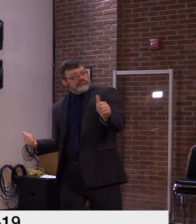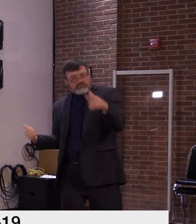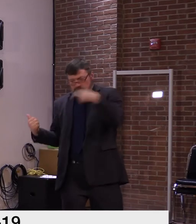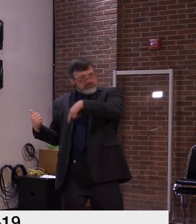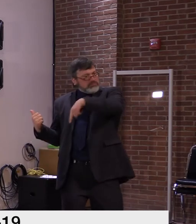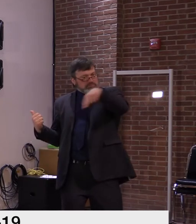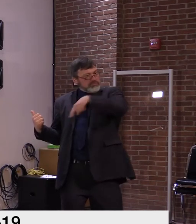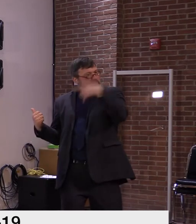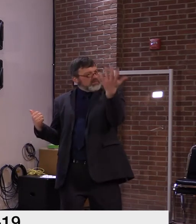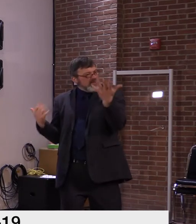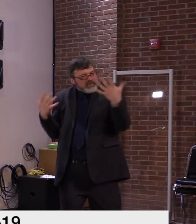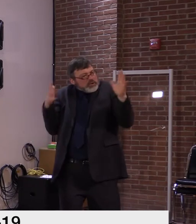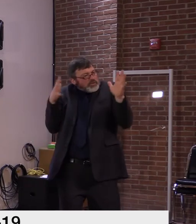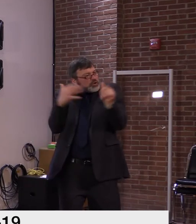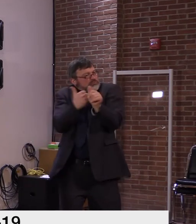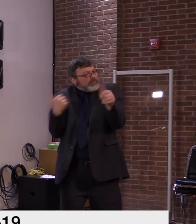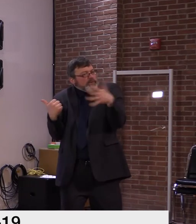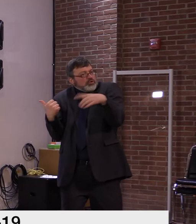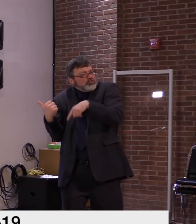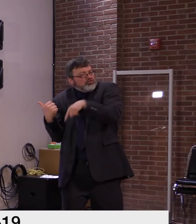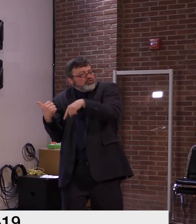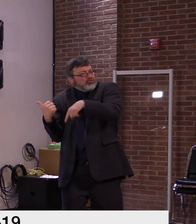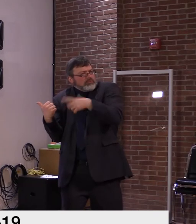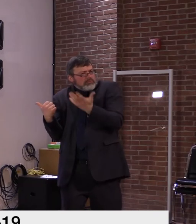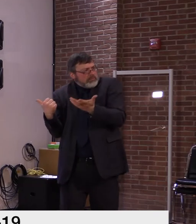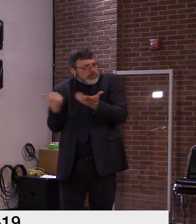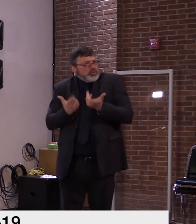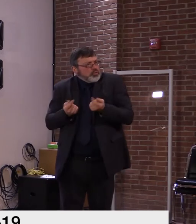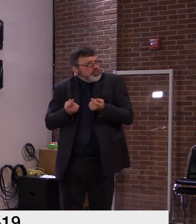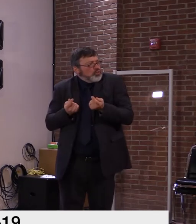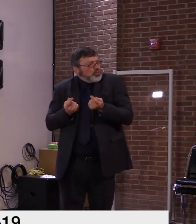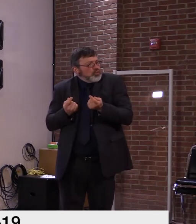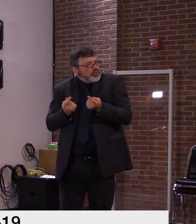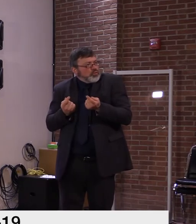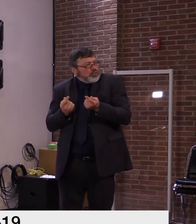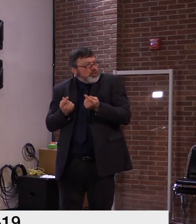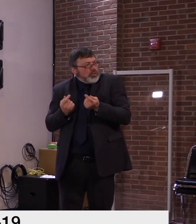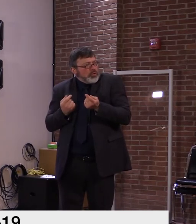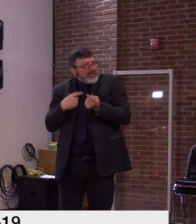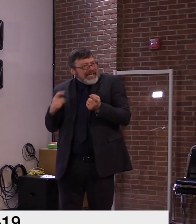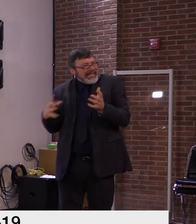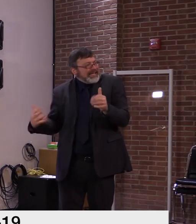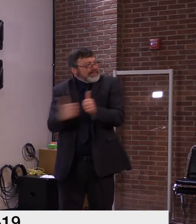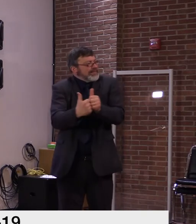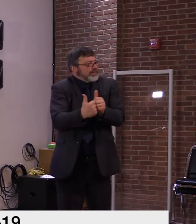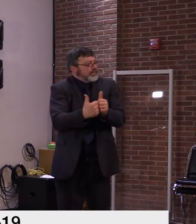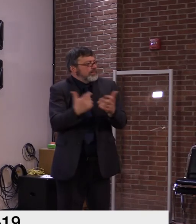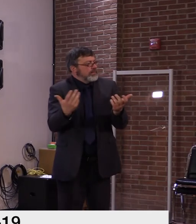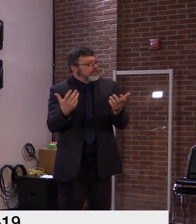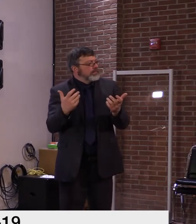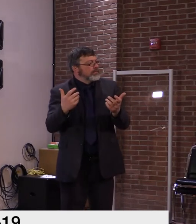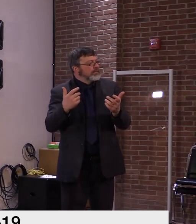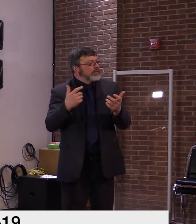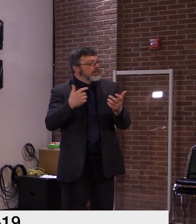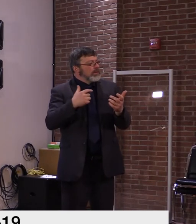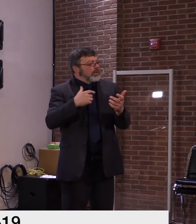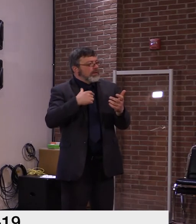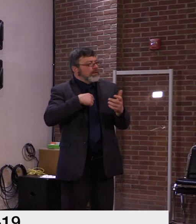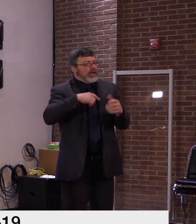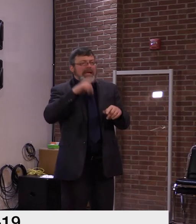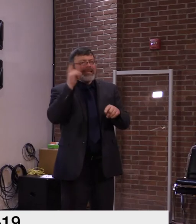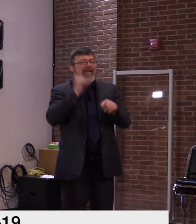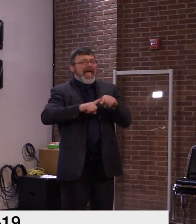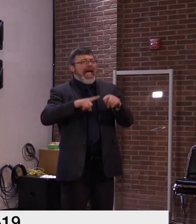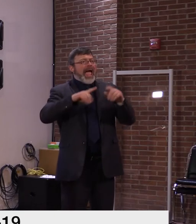probably going to put way too much stress on the system, and it's not advisable from an educational standpoint. So we do want to acknowledge that, the time we have